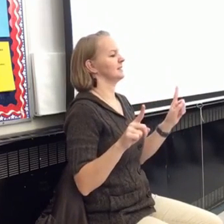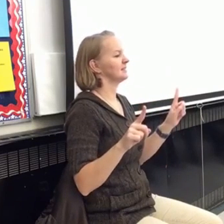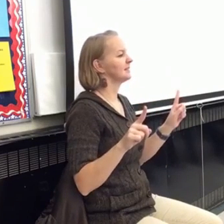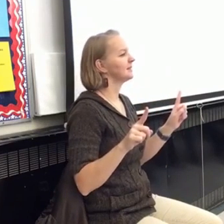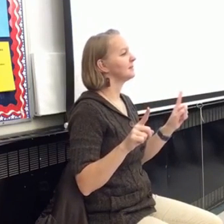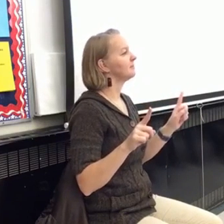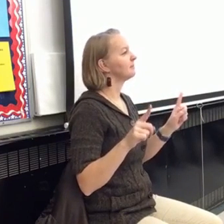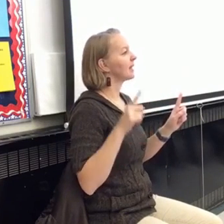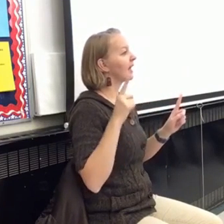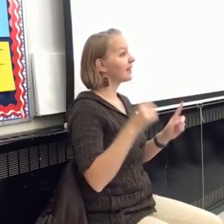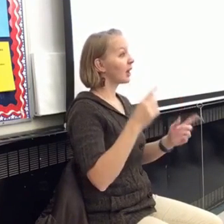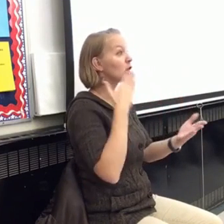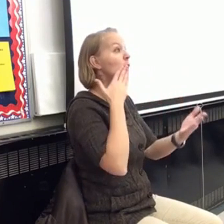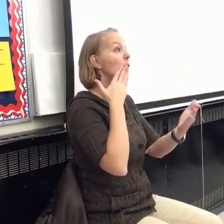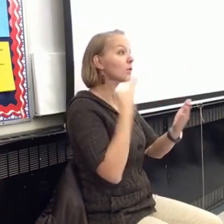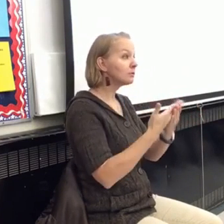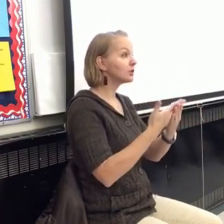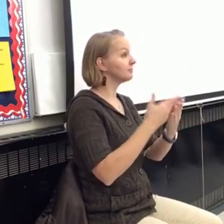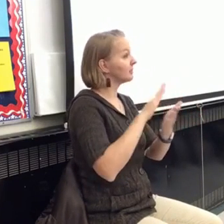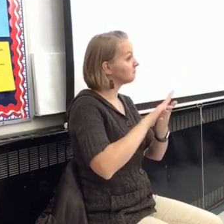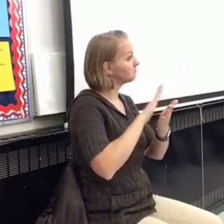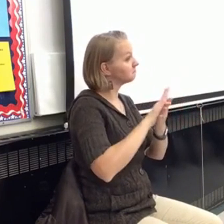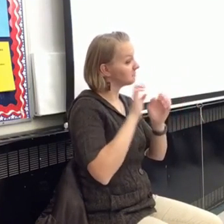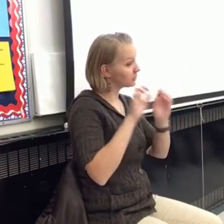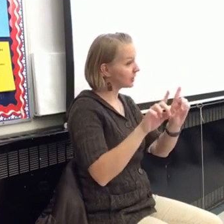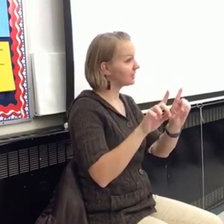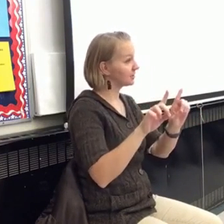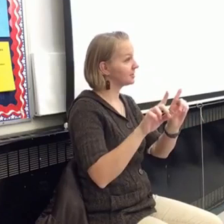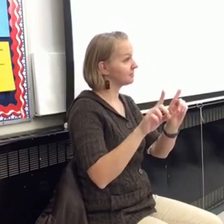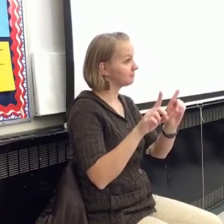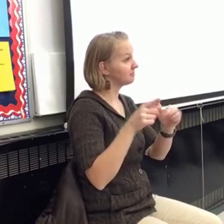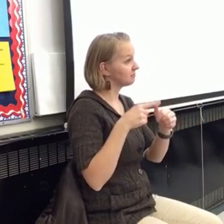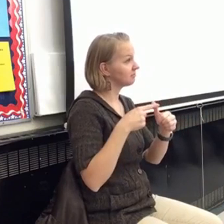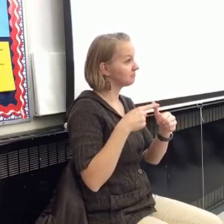they are going to be well educated,